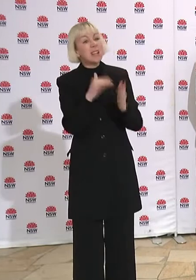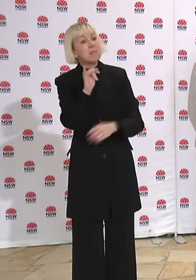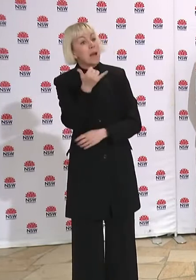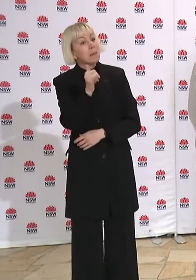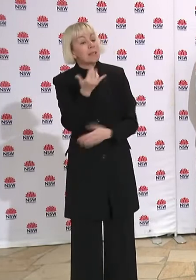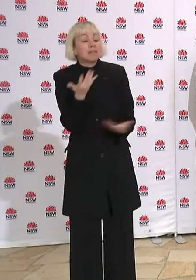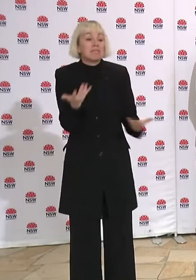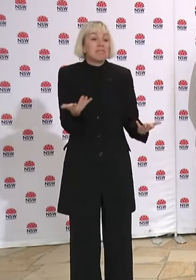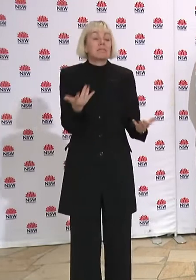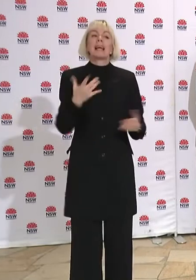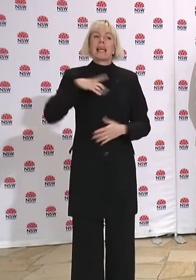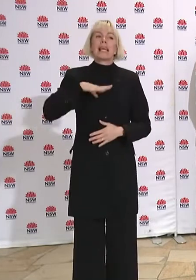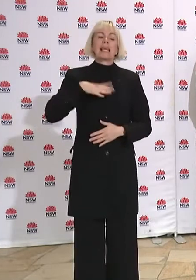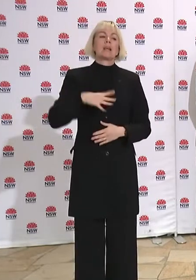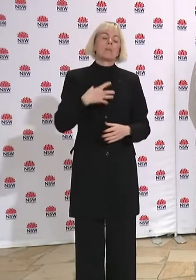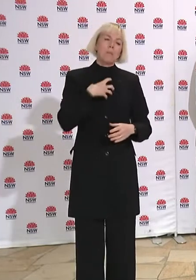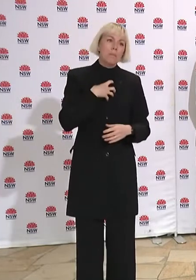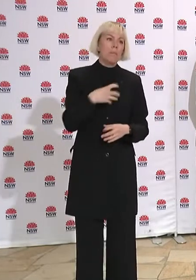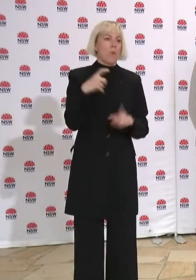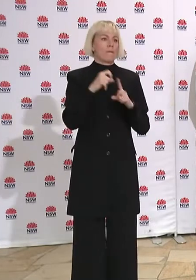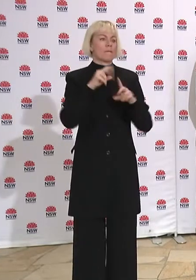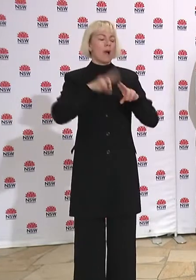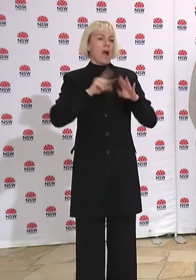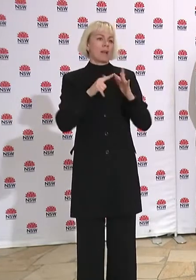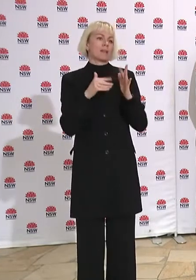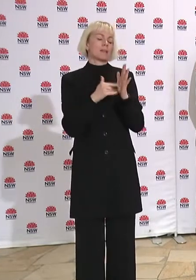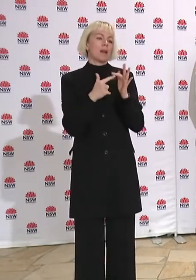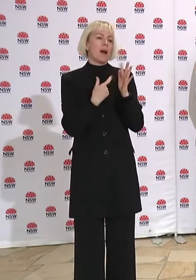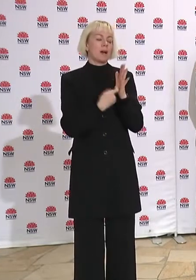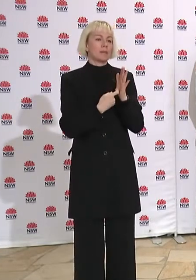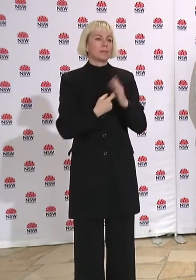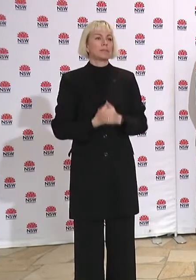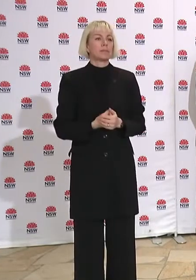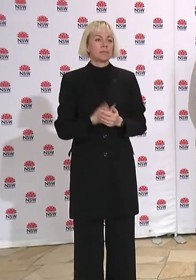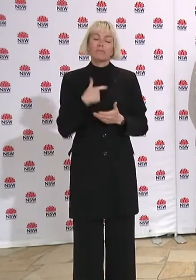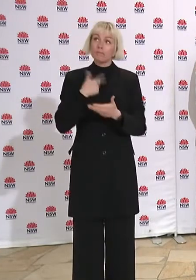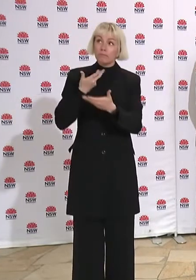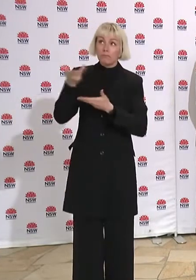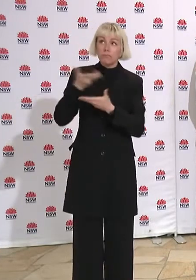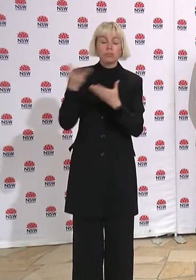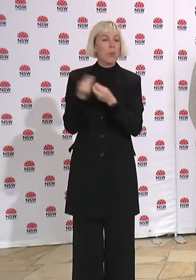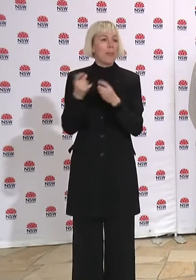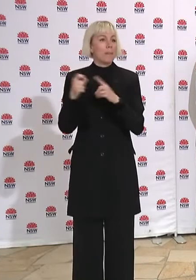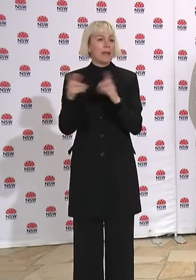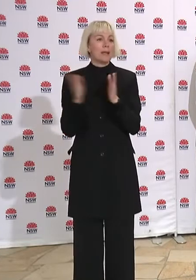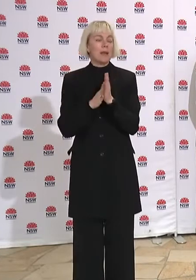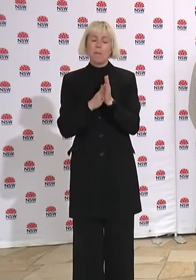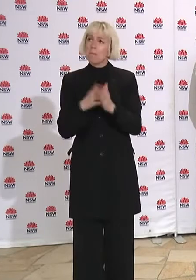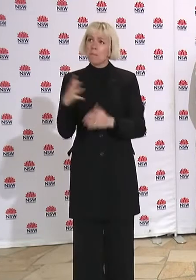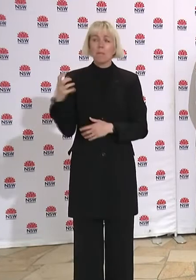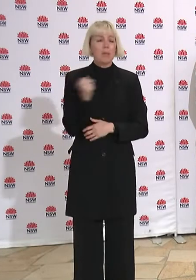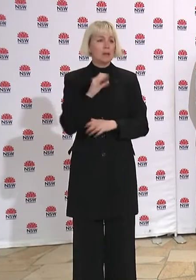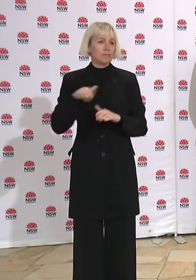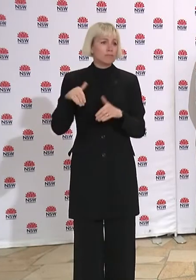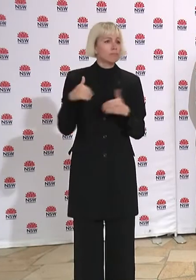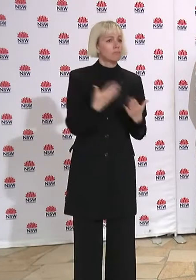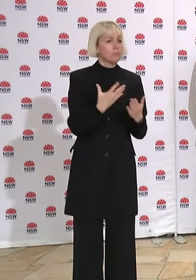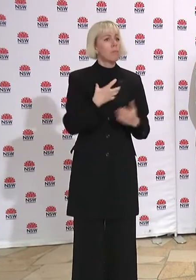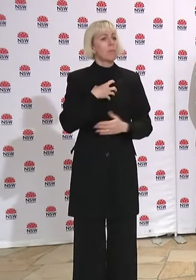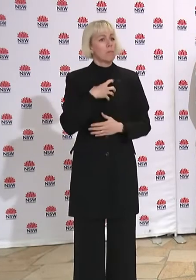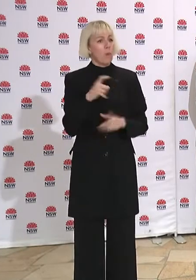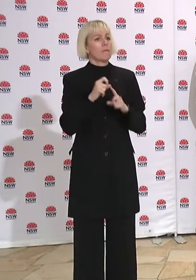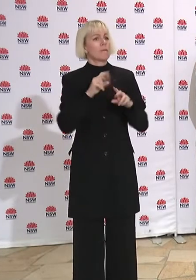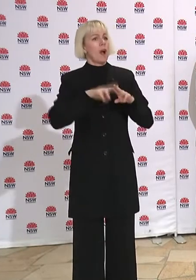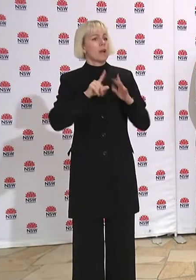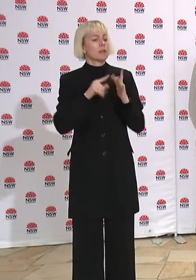Officer, our strong advice and recommendation that consideration be given to at least having more people have at least one dose of either